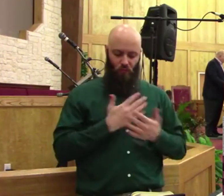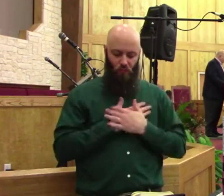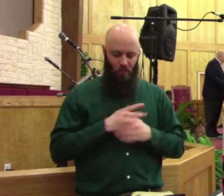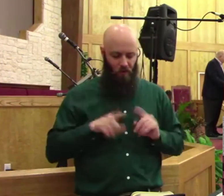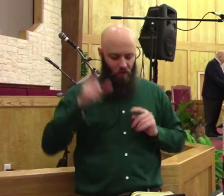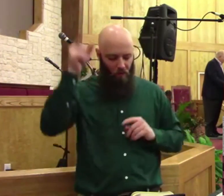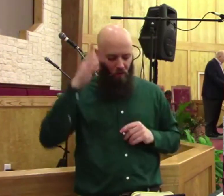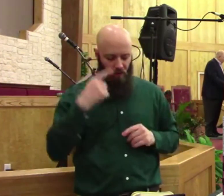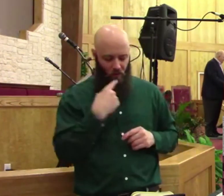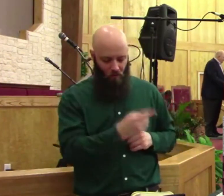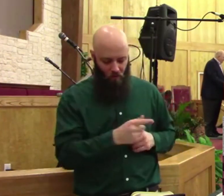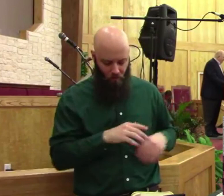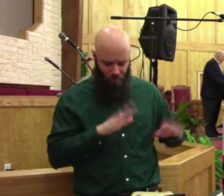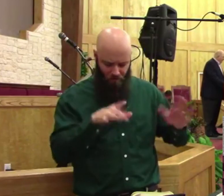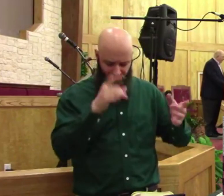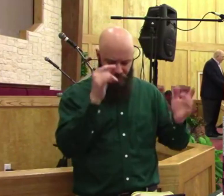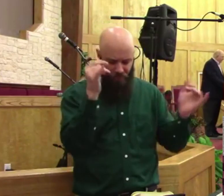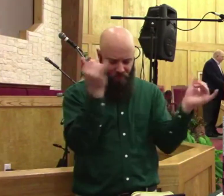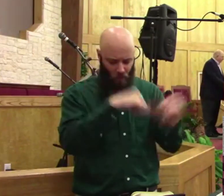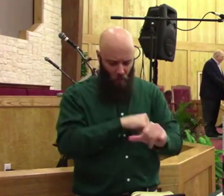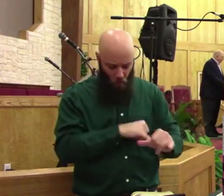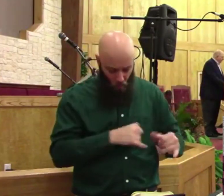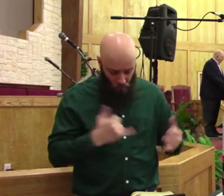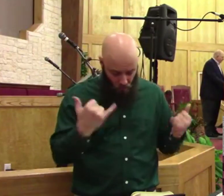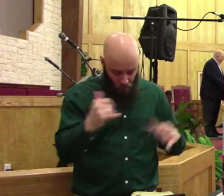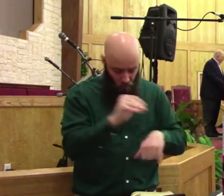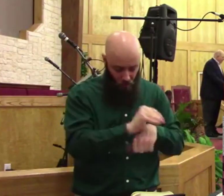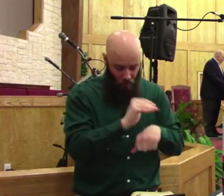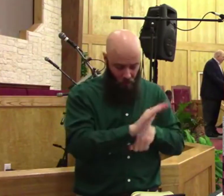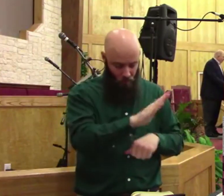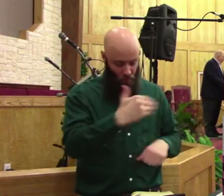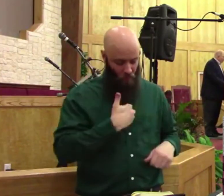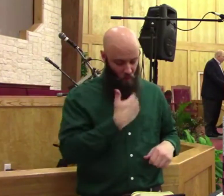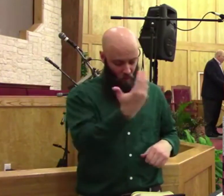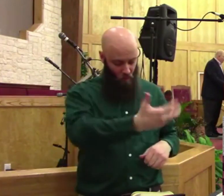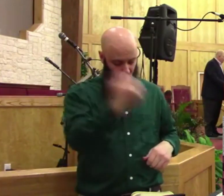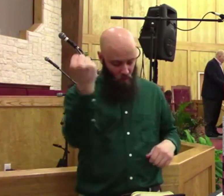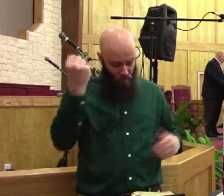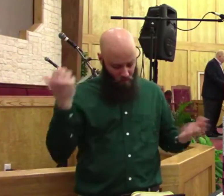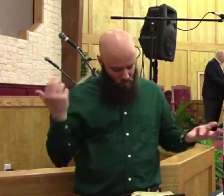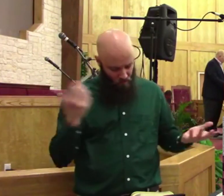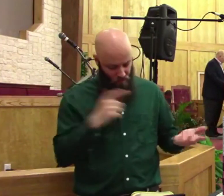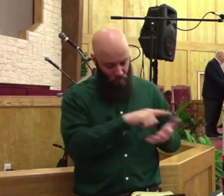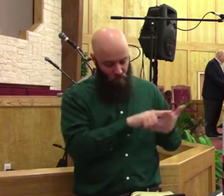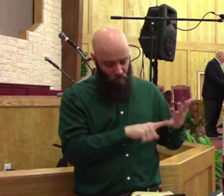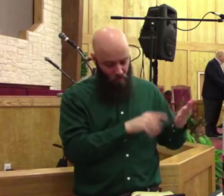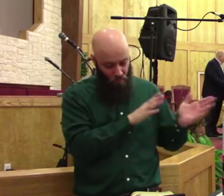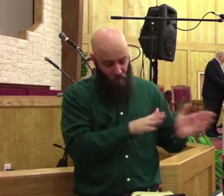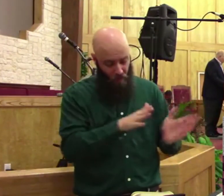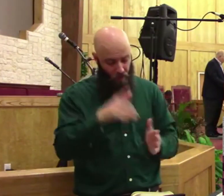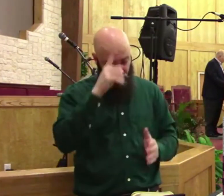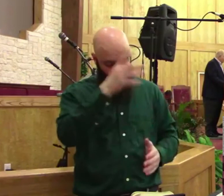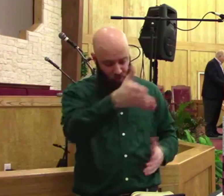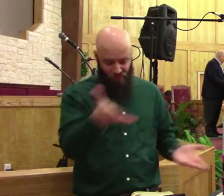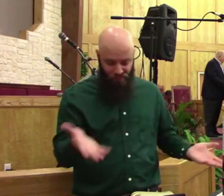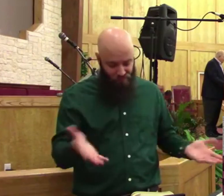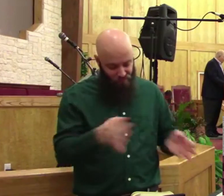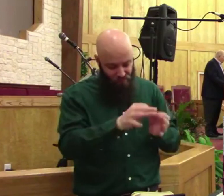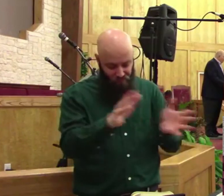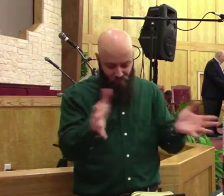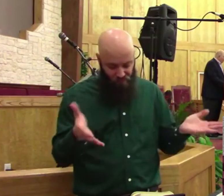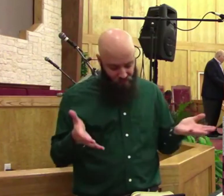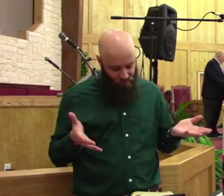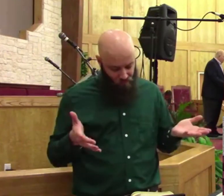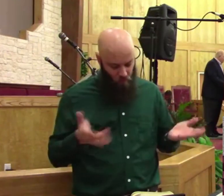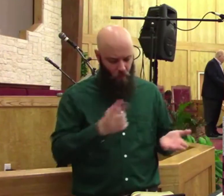this, that like that rich ruler, like the person who hears Isaiah's call and turns away, that we